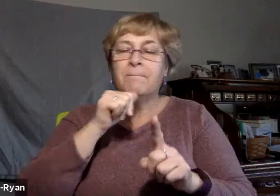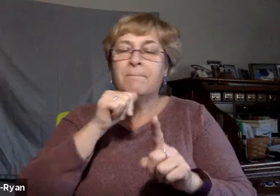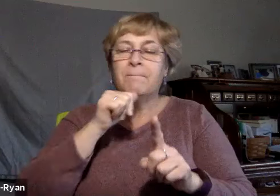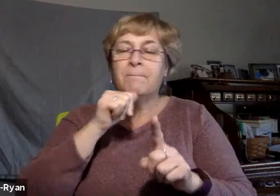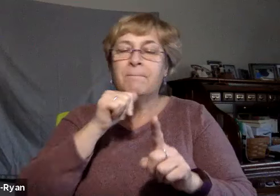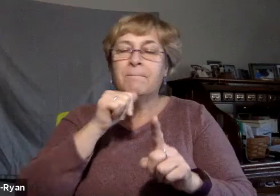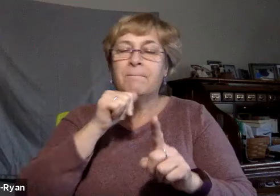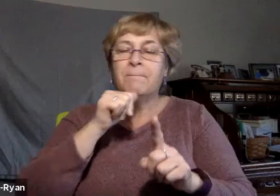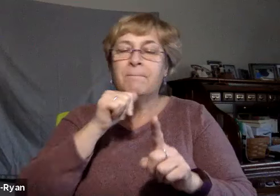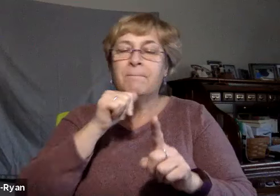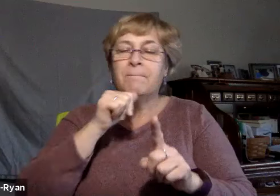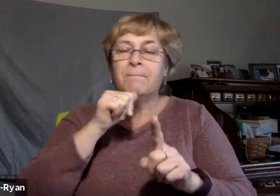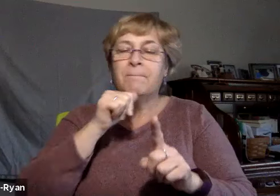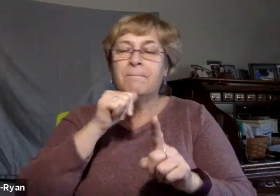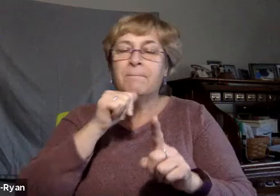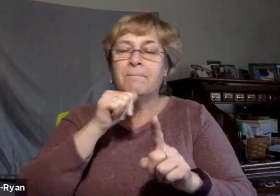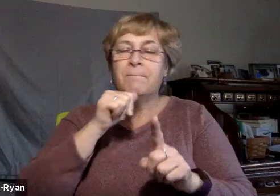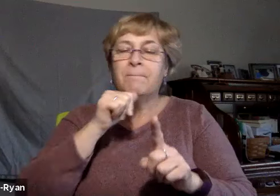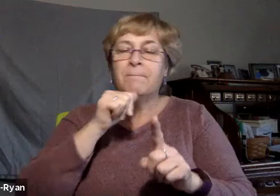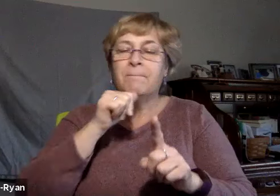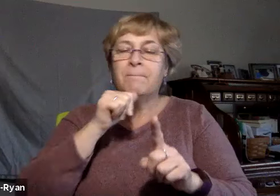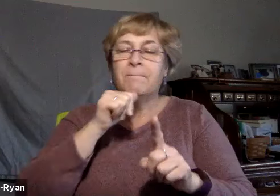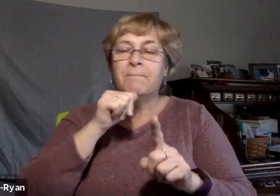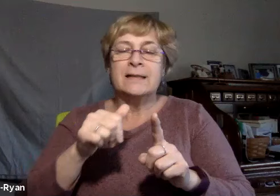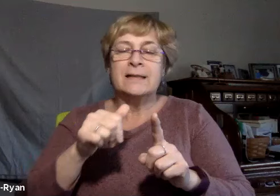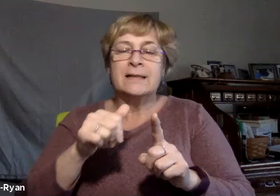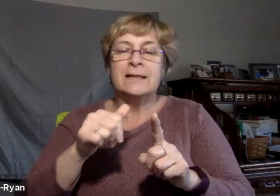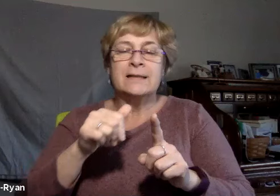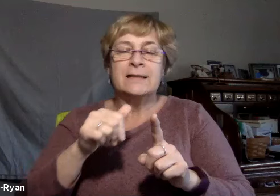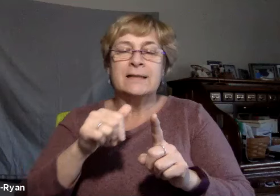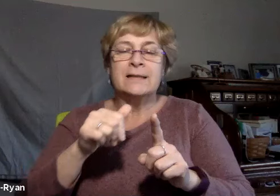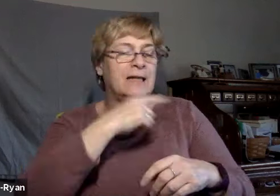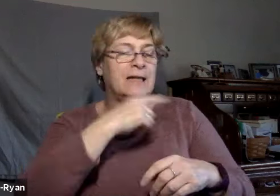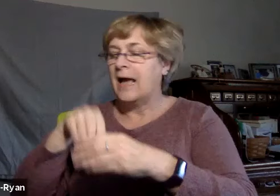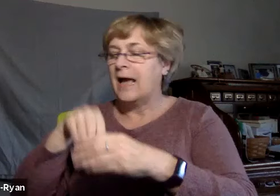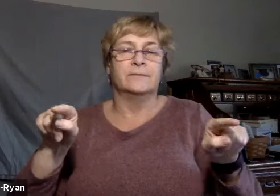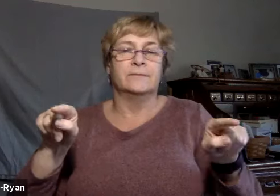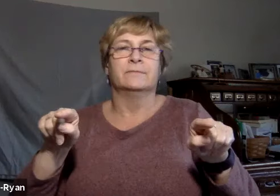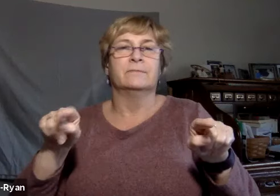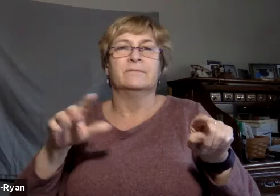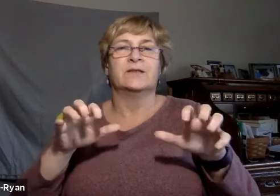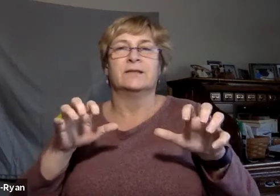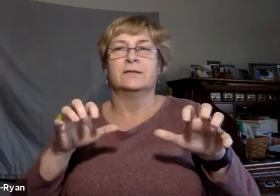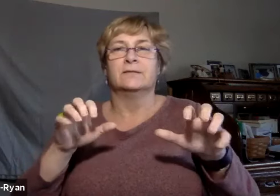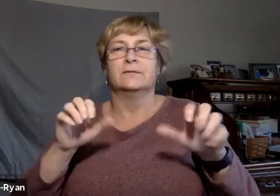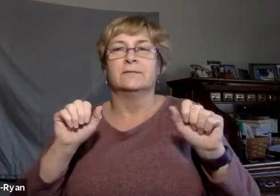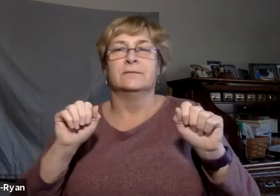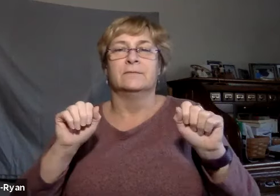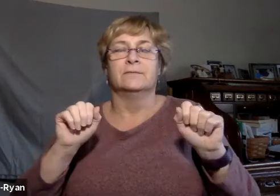would be a person, she's really freezing, guys. Would be a person, she's really freezing. It's